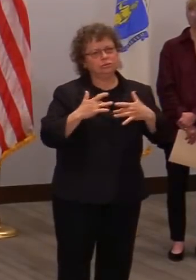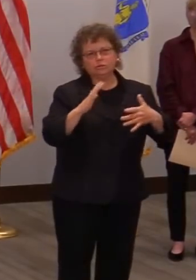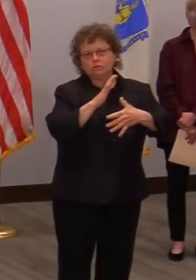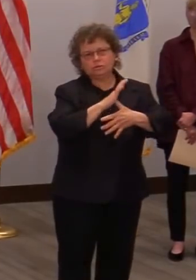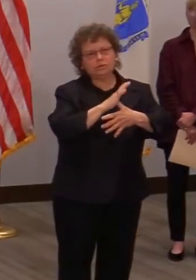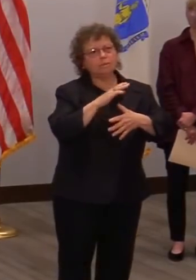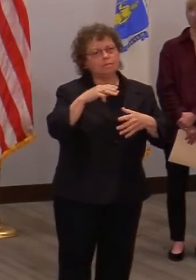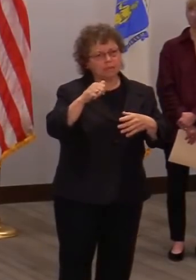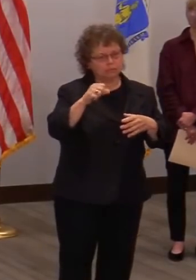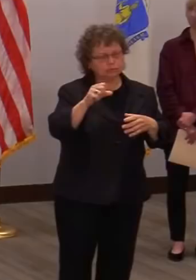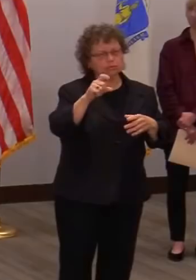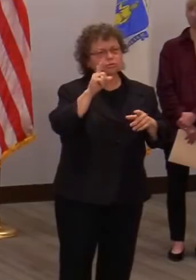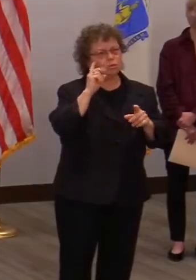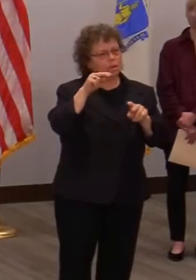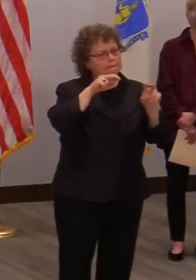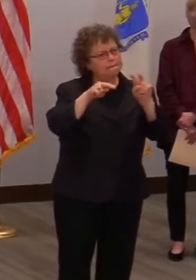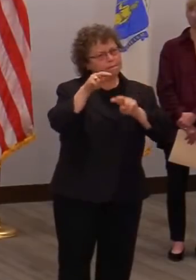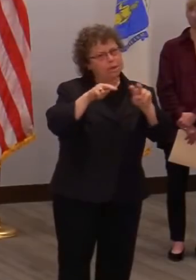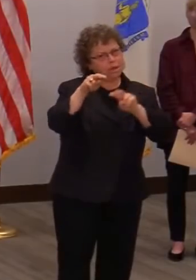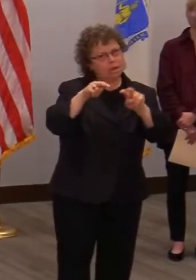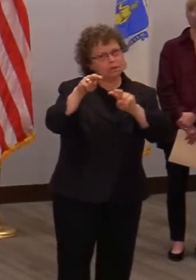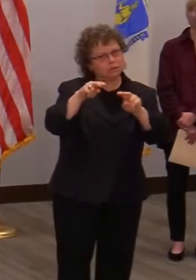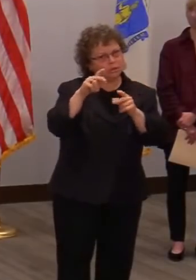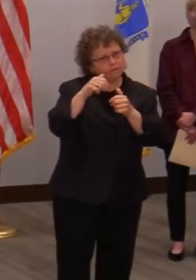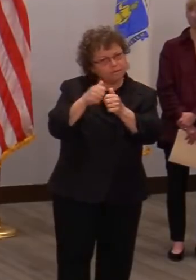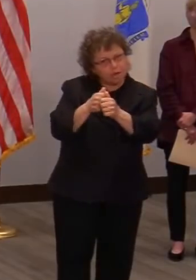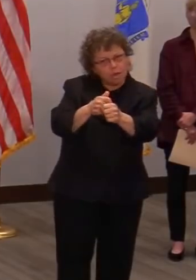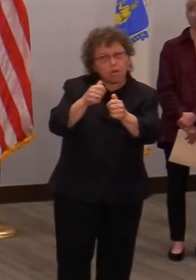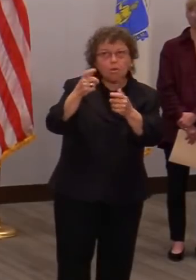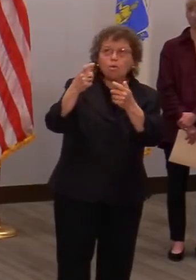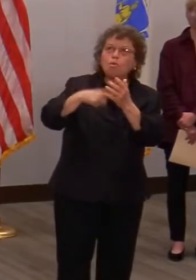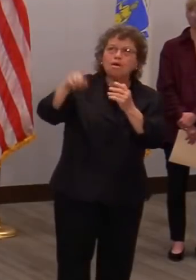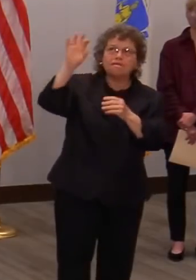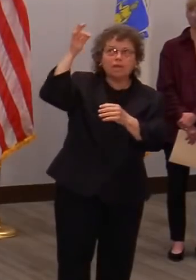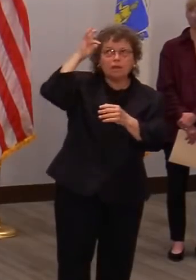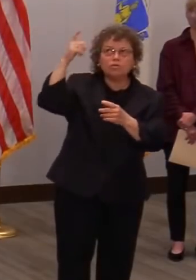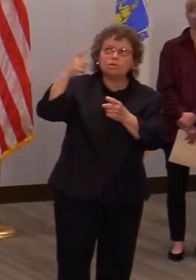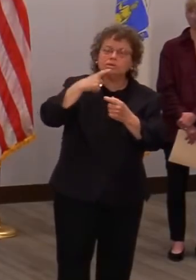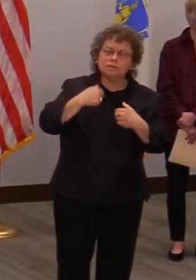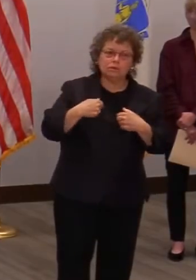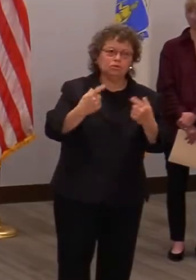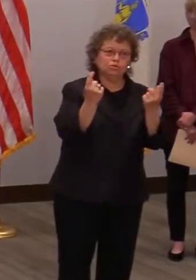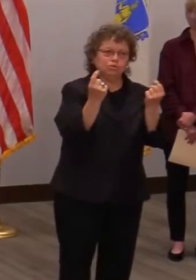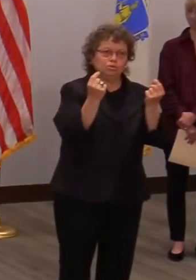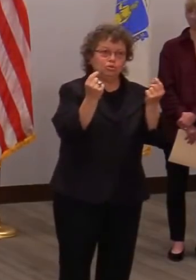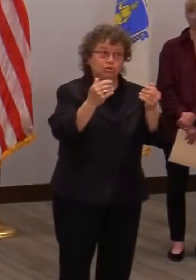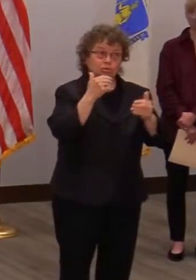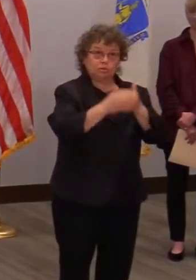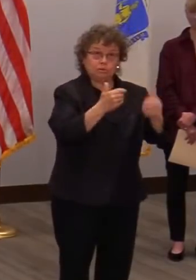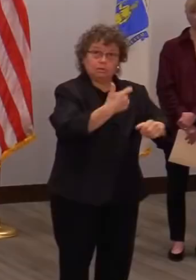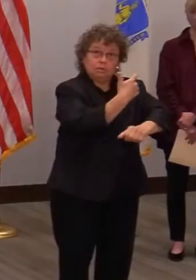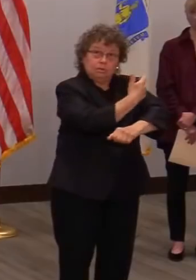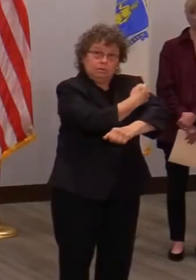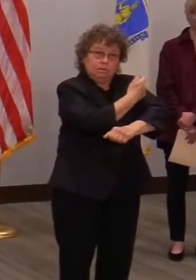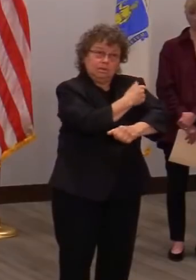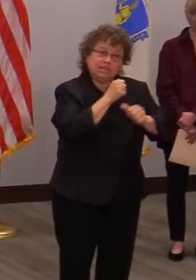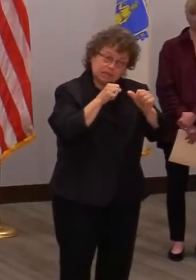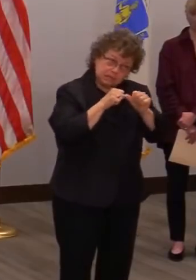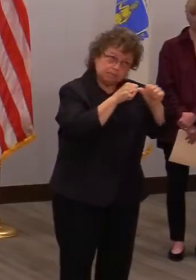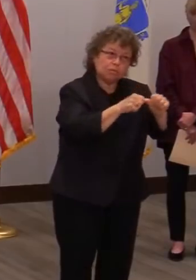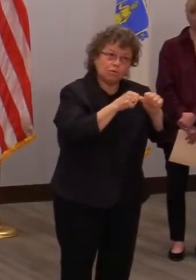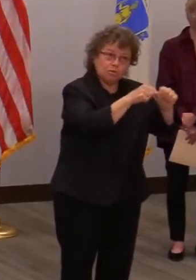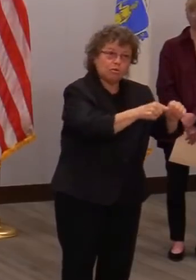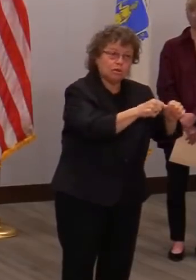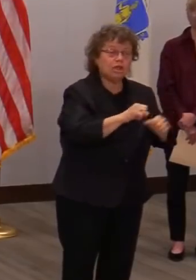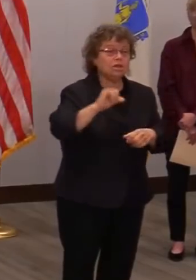will closely monitor this issue and follow federal guidance as we continue to move forward with our vaccination program.